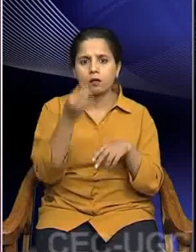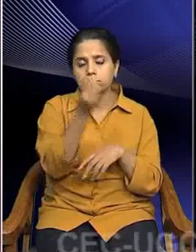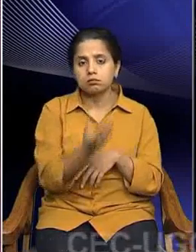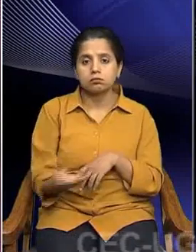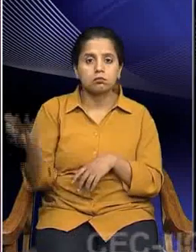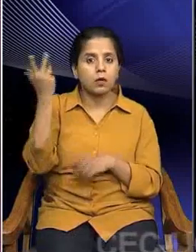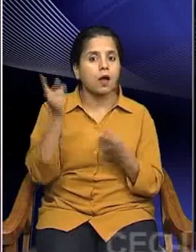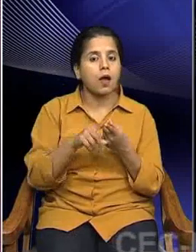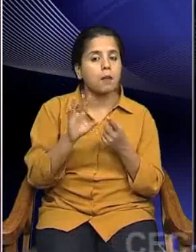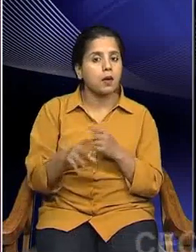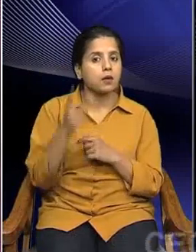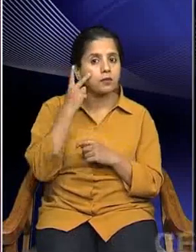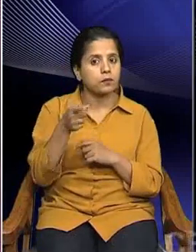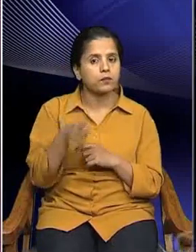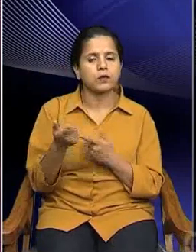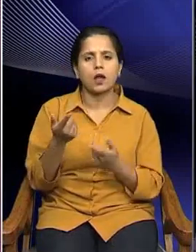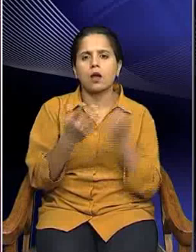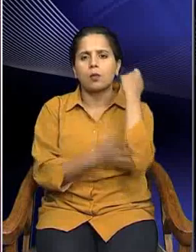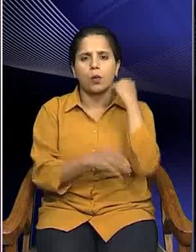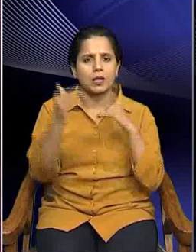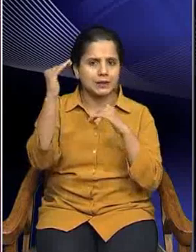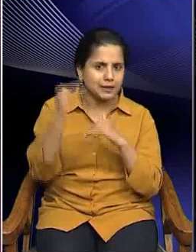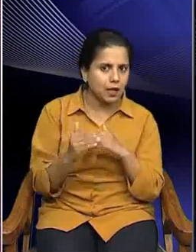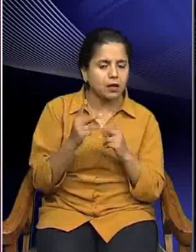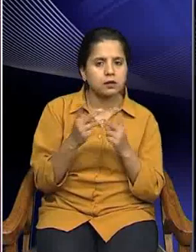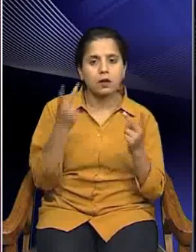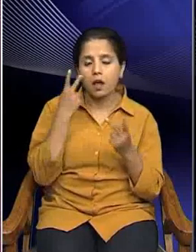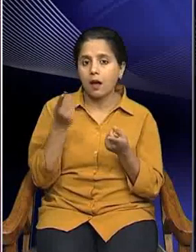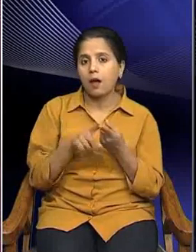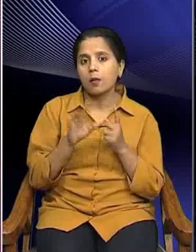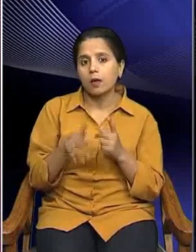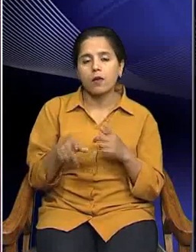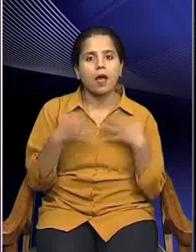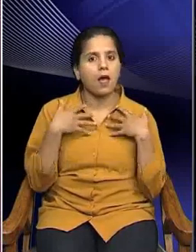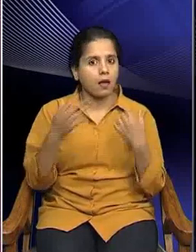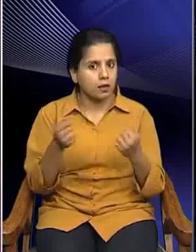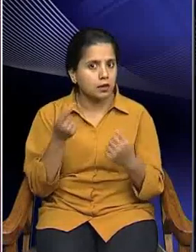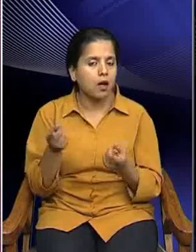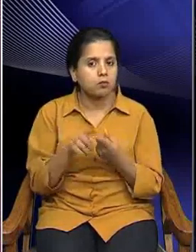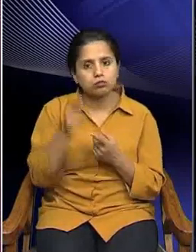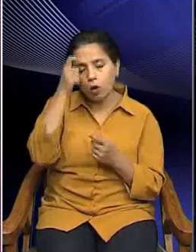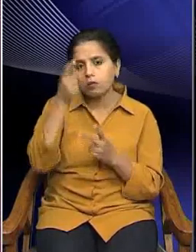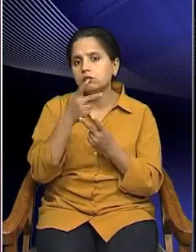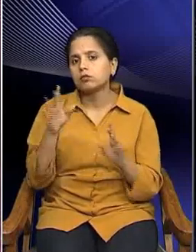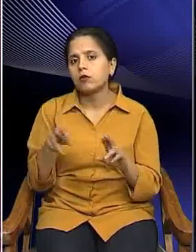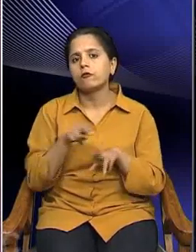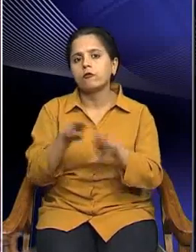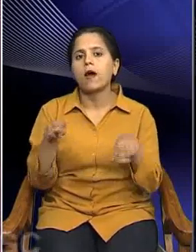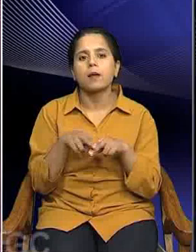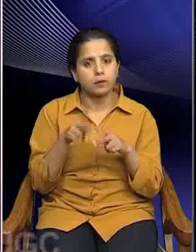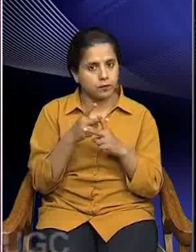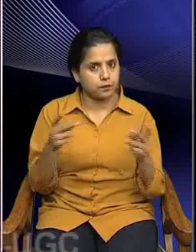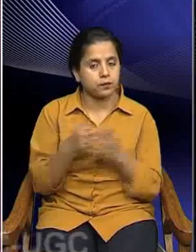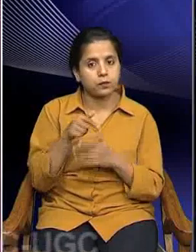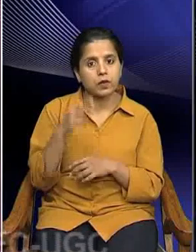turns into below poverty line status due to these health implications in the families. And